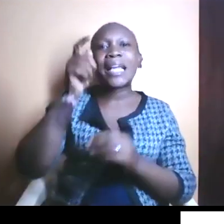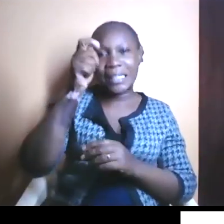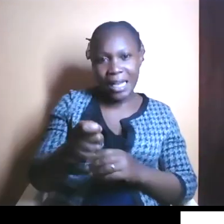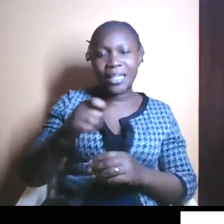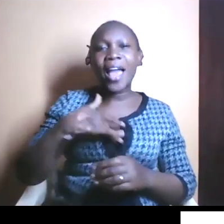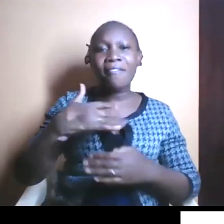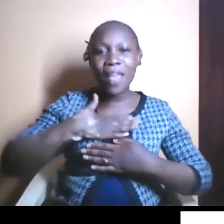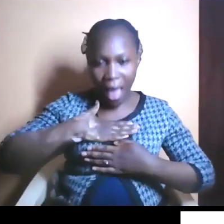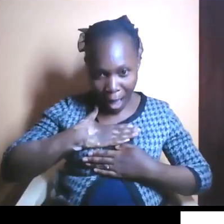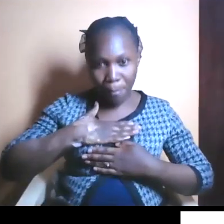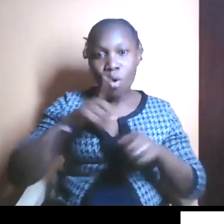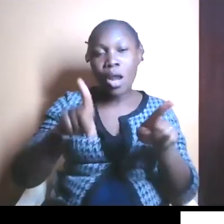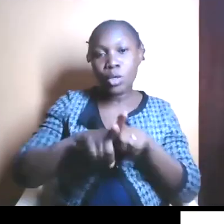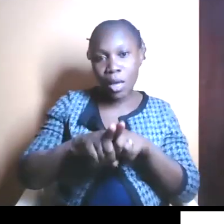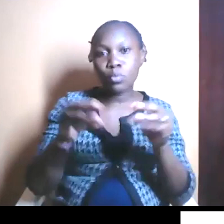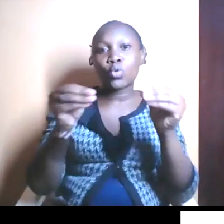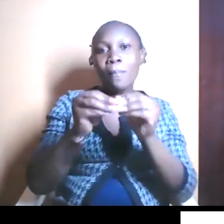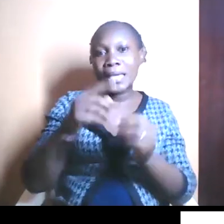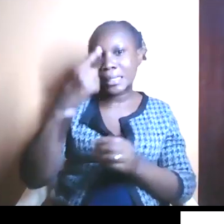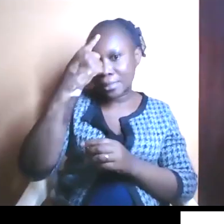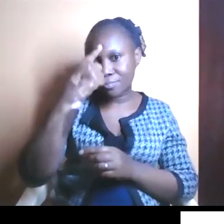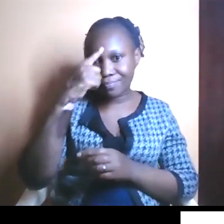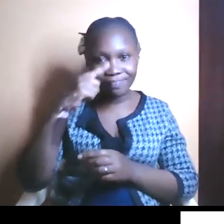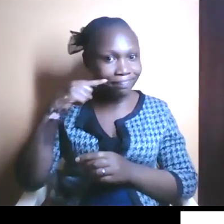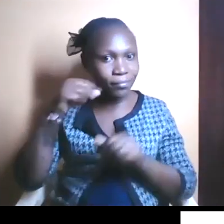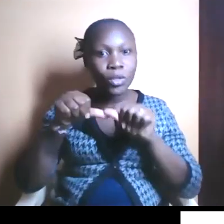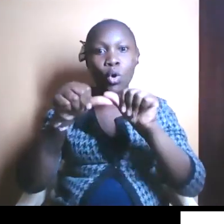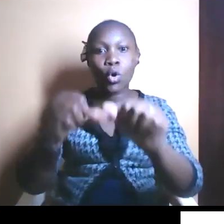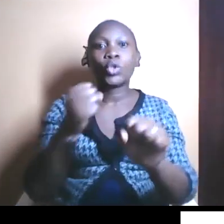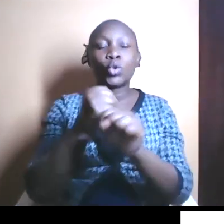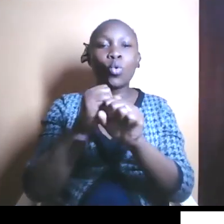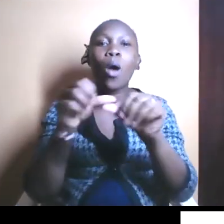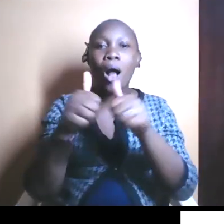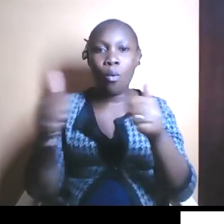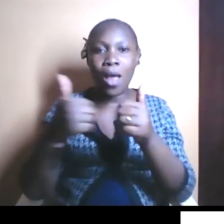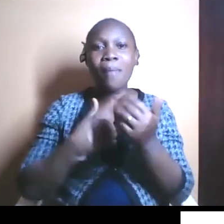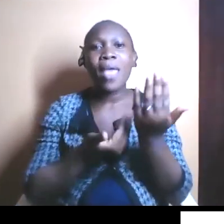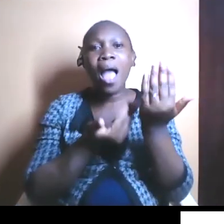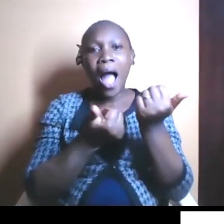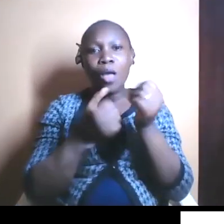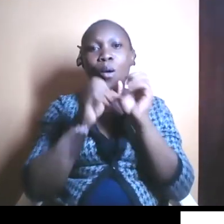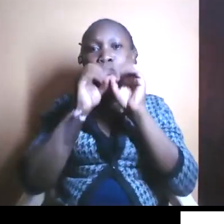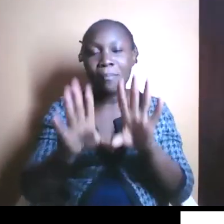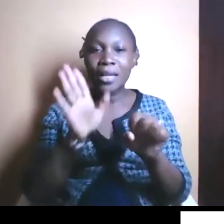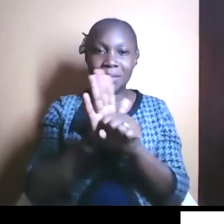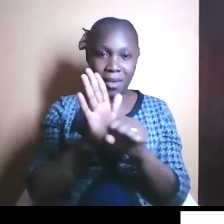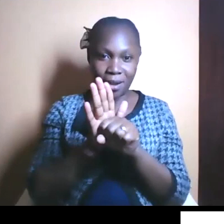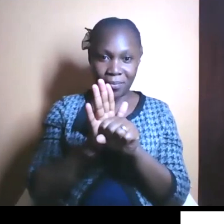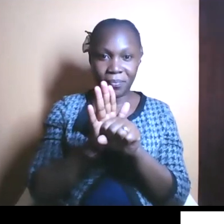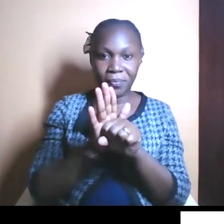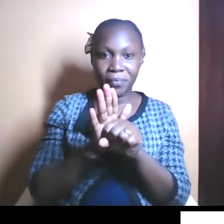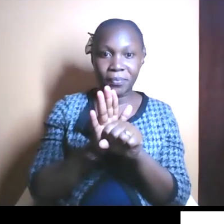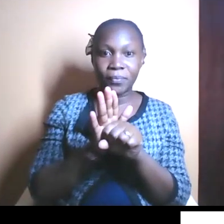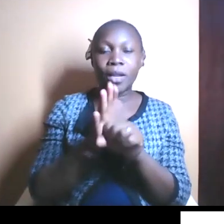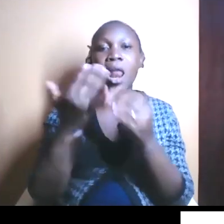really, really honored to have met you and continue doing the good work that you're doing. I think you're a blessing to many. So allow